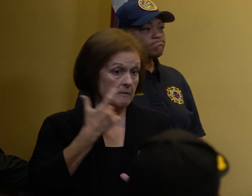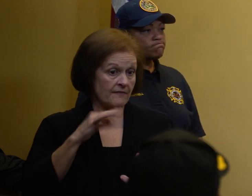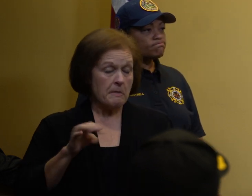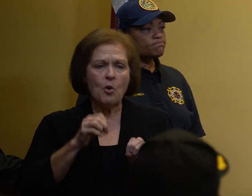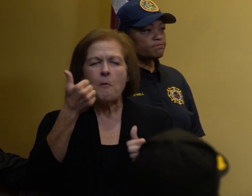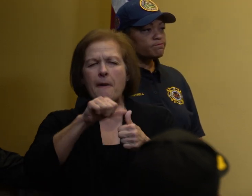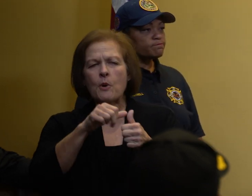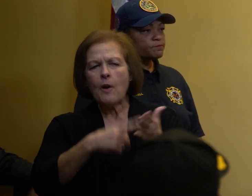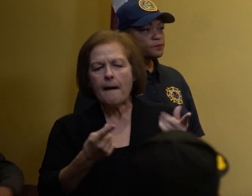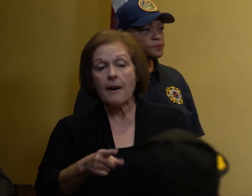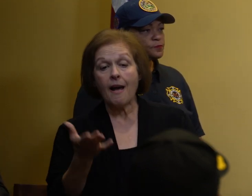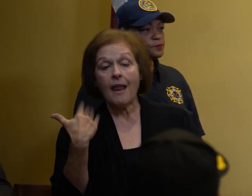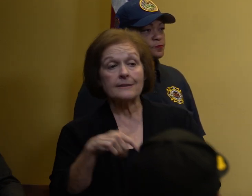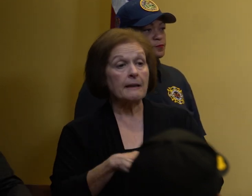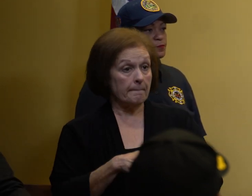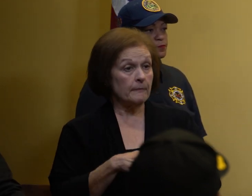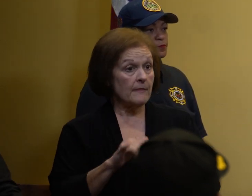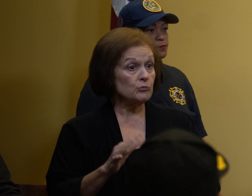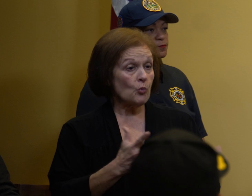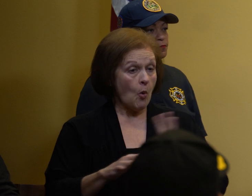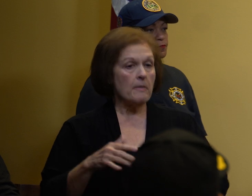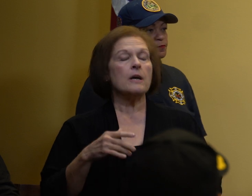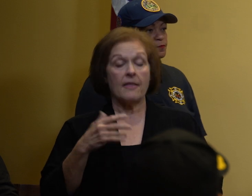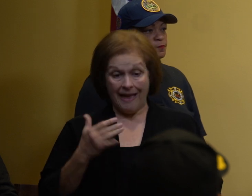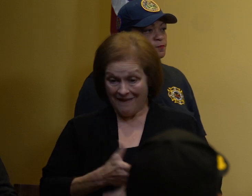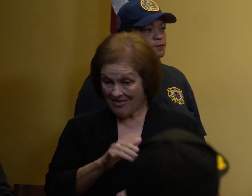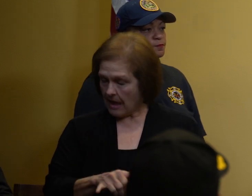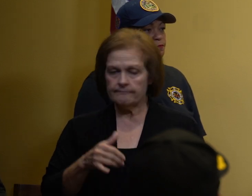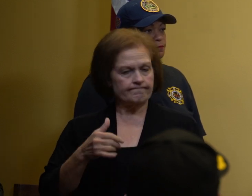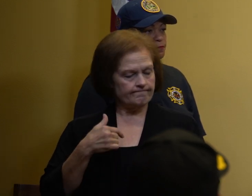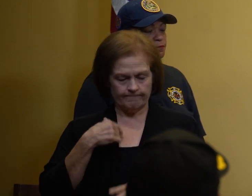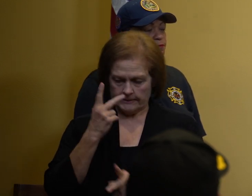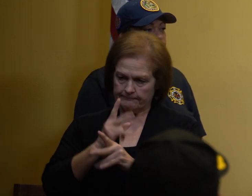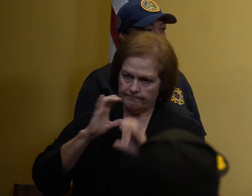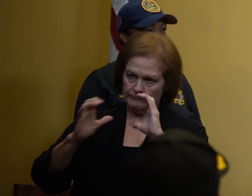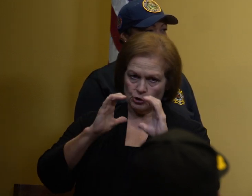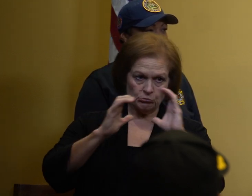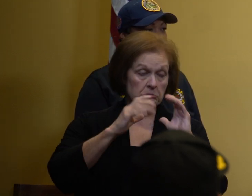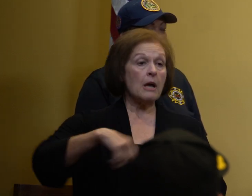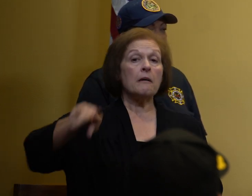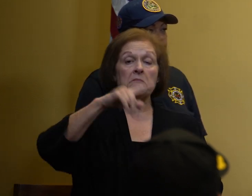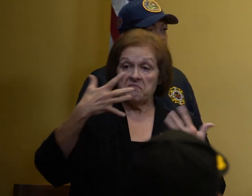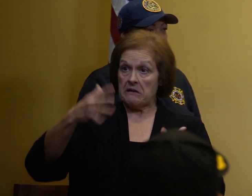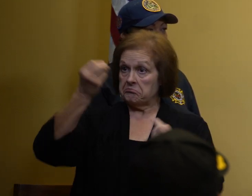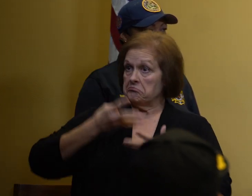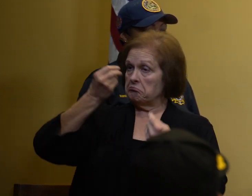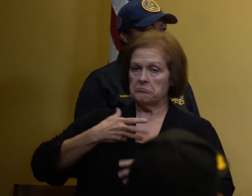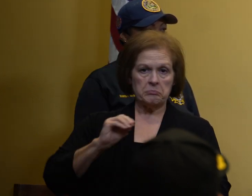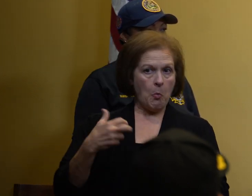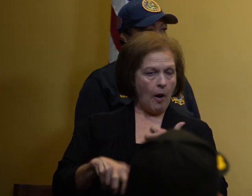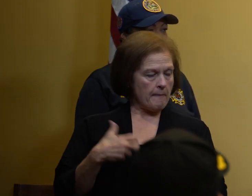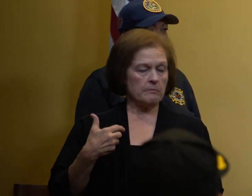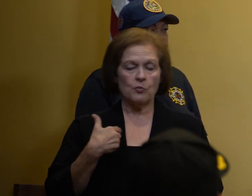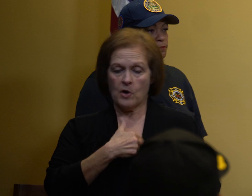of the last storm, and I'm very happy to report that we've been in communication with all of them. None of them are reporting any issues. We stand